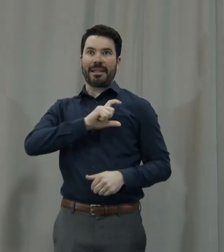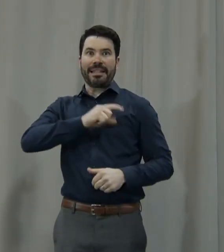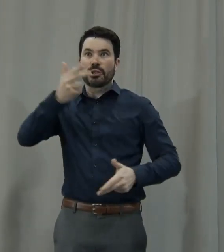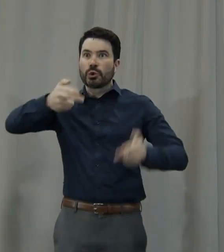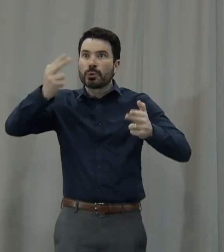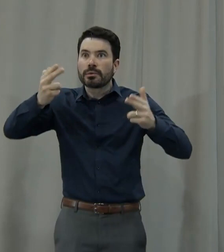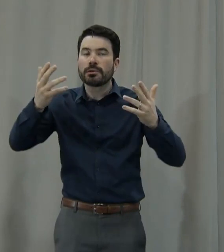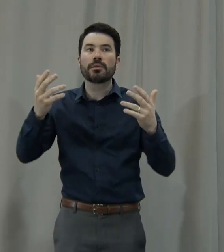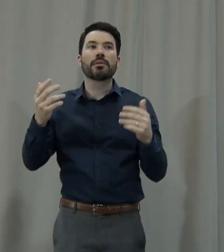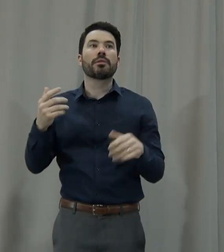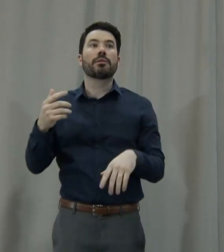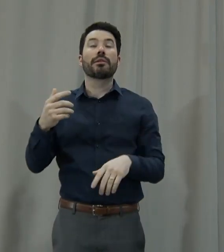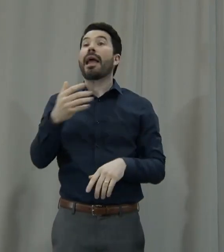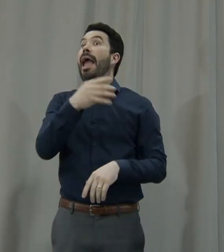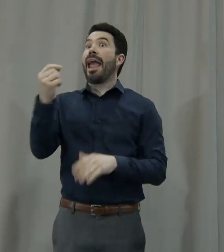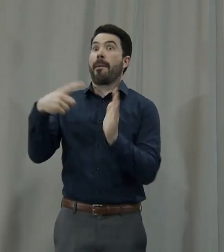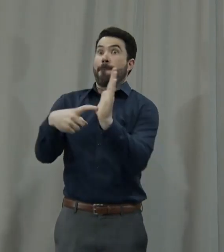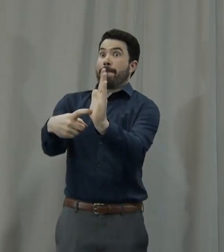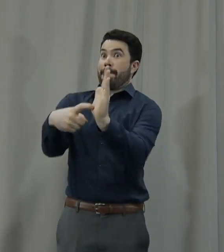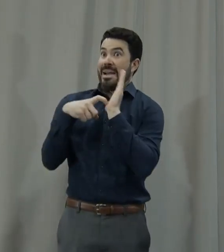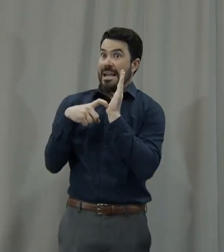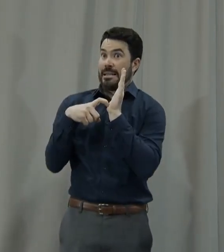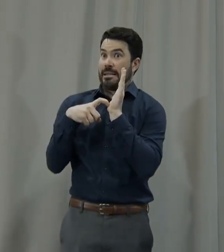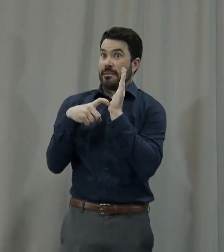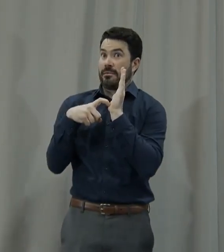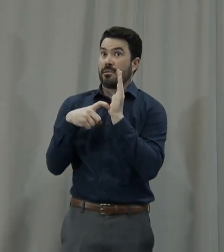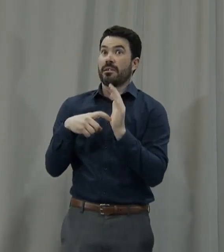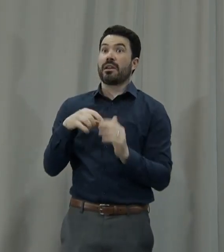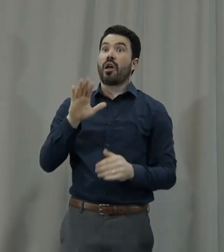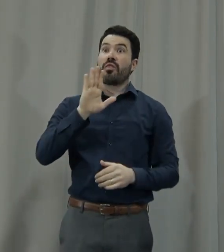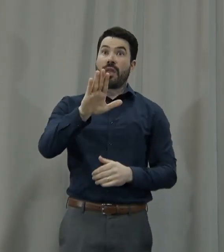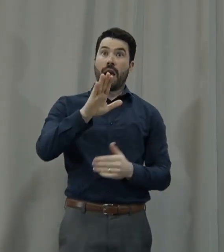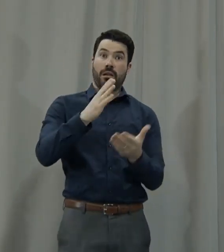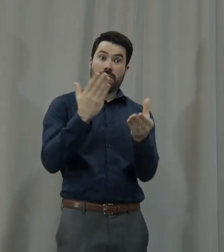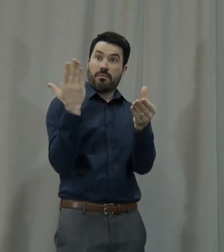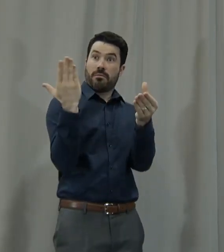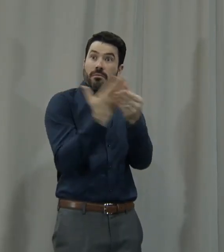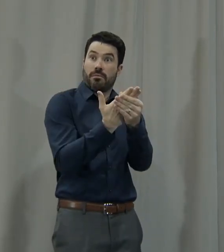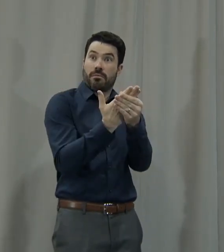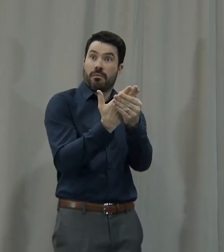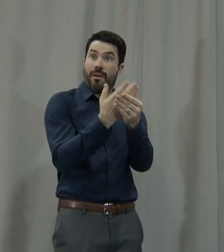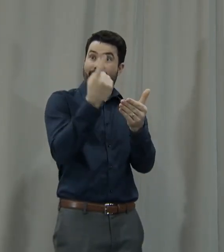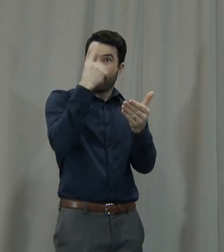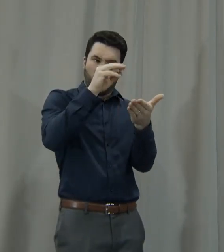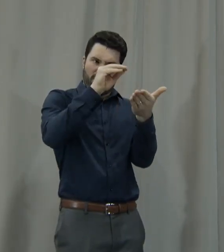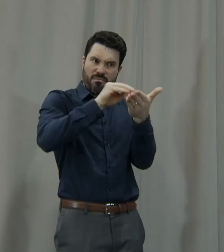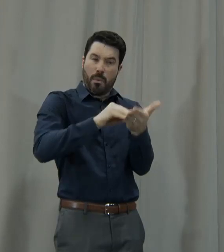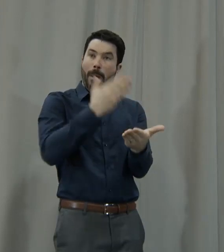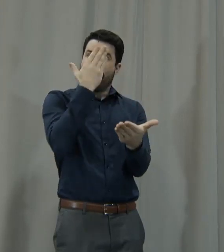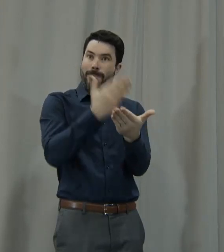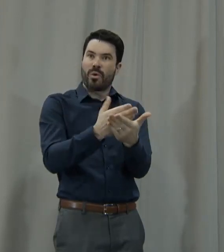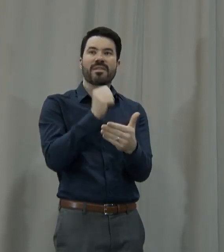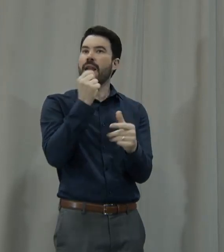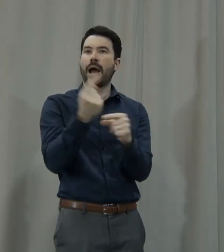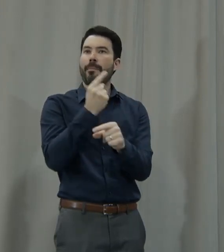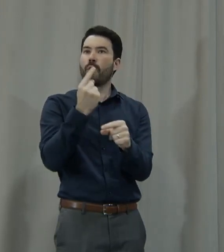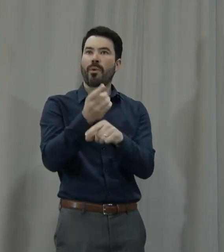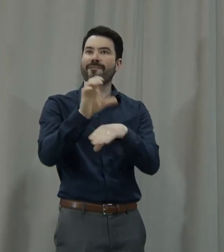and mandate retention of disciplinary records resulting from improper use of force.